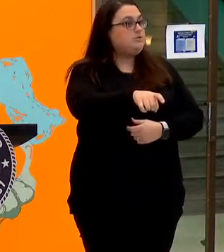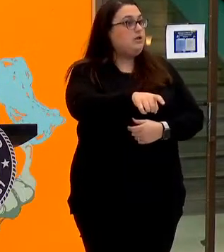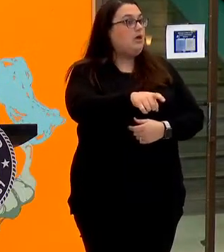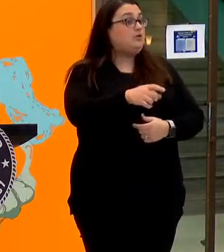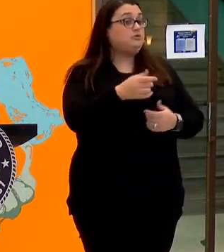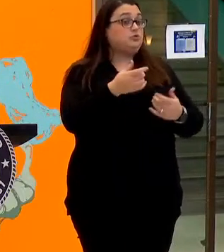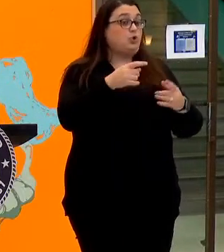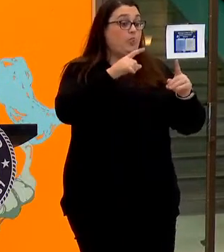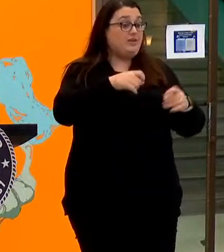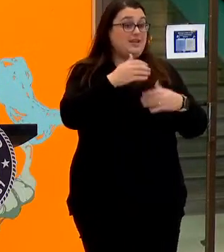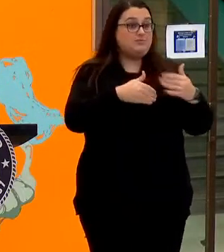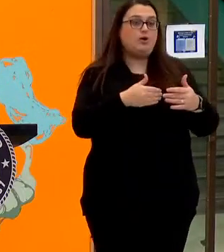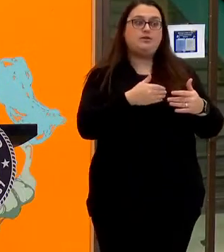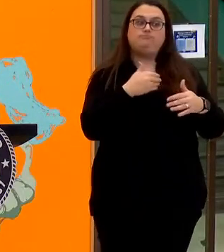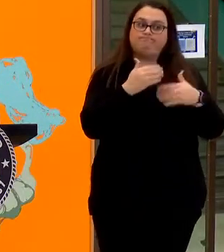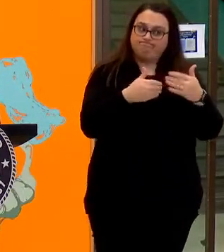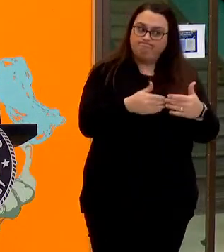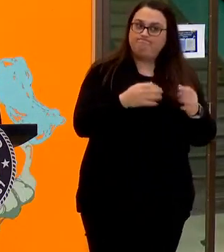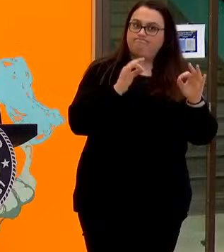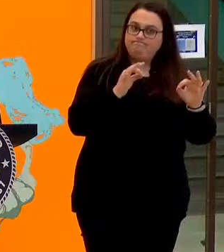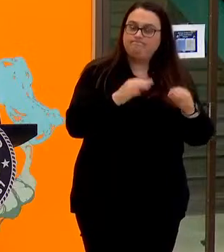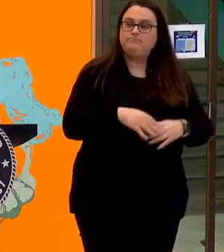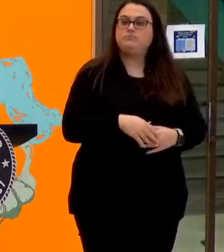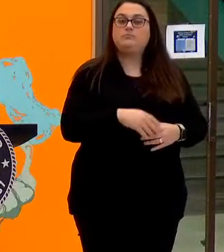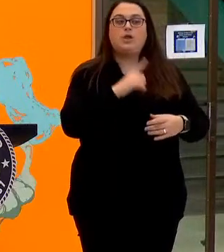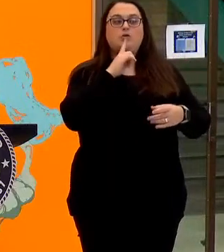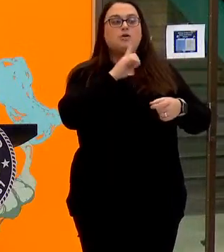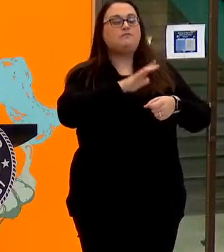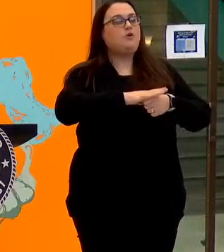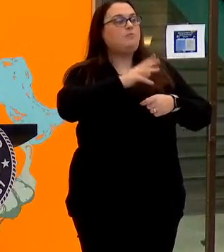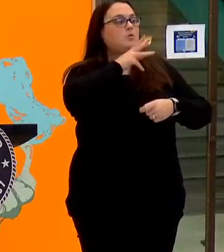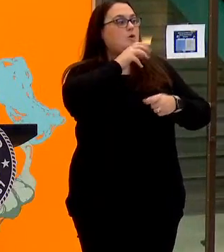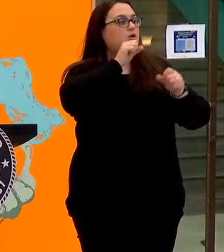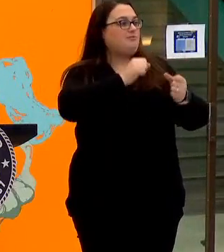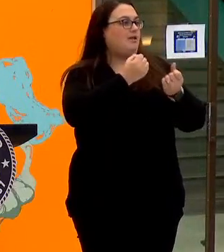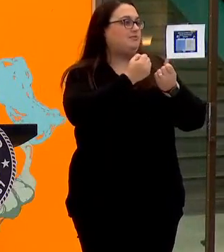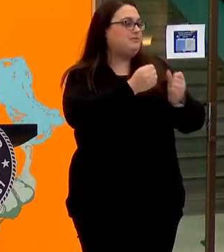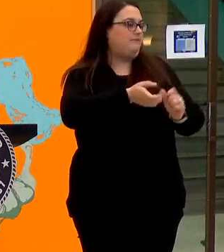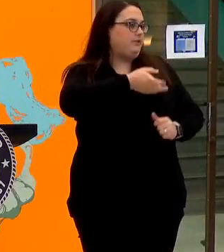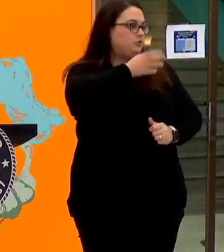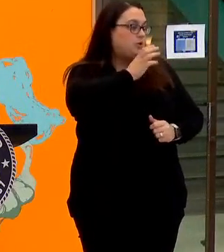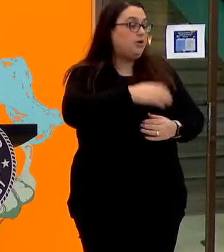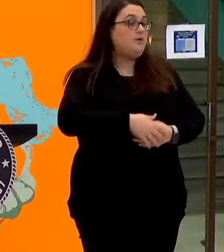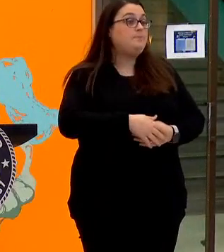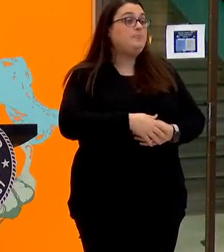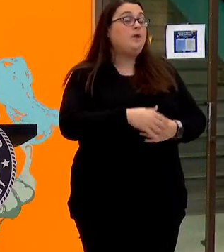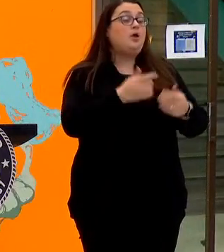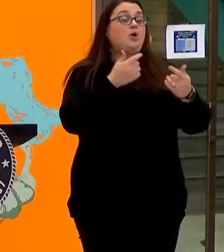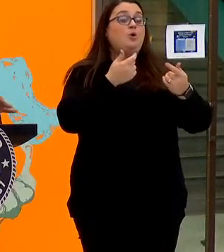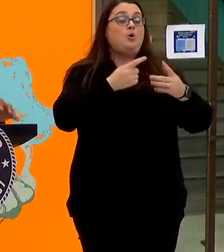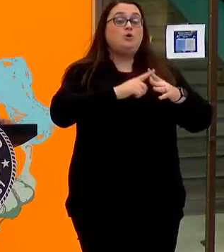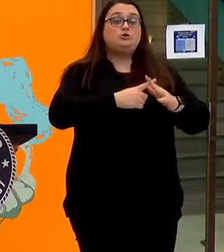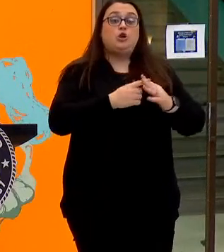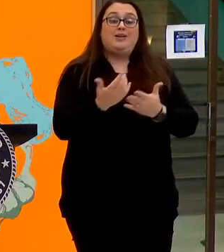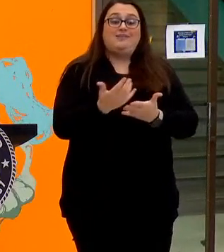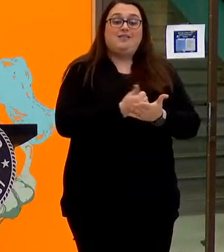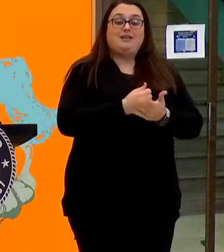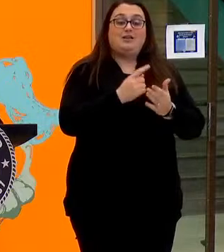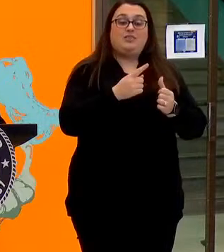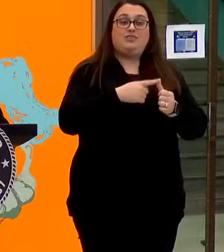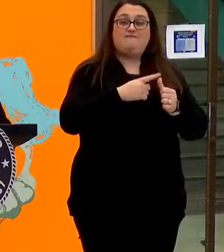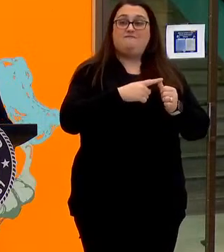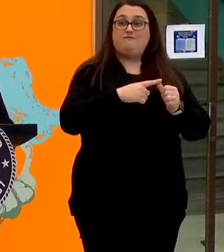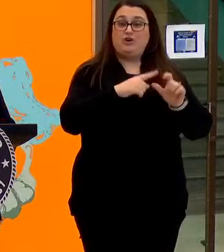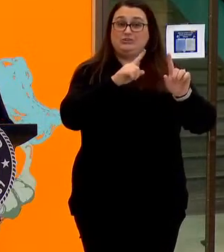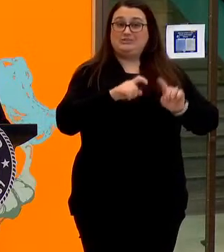headway on the testing process to confirm that water supply is safe for drinking. We began collecting our first